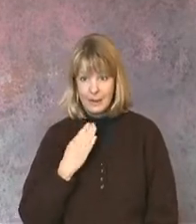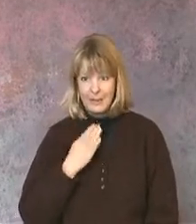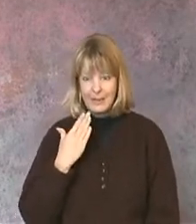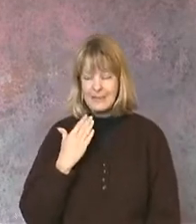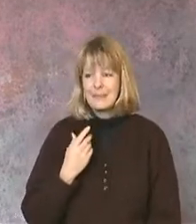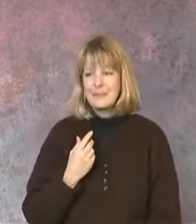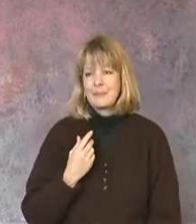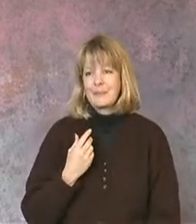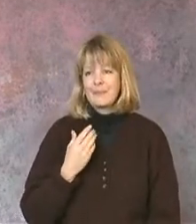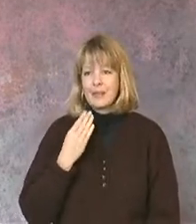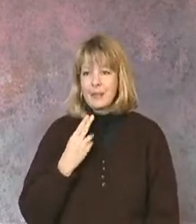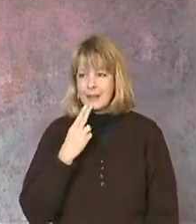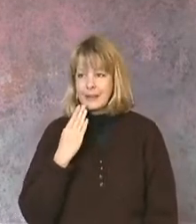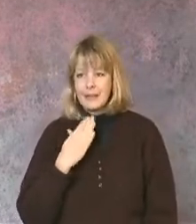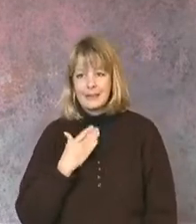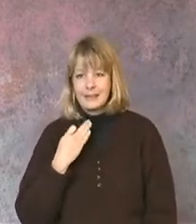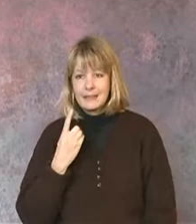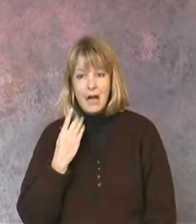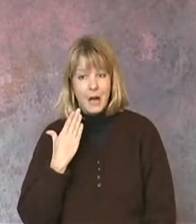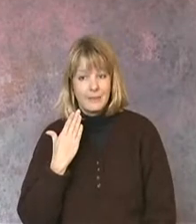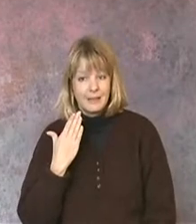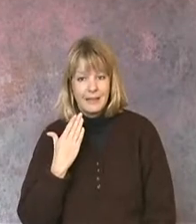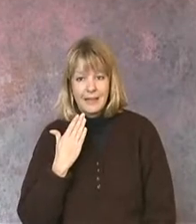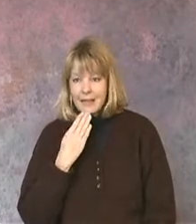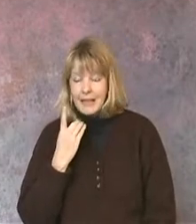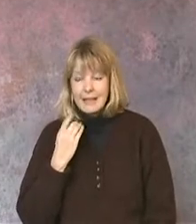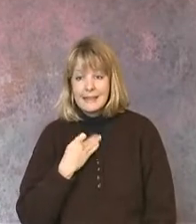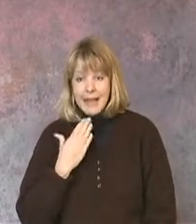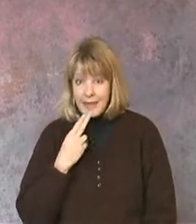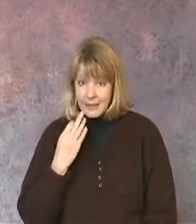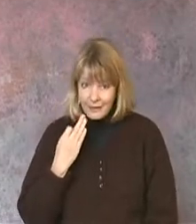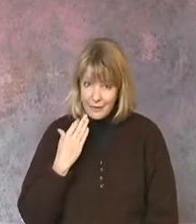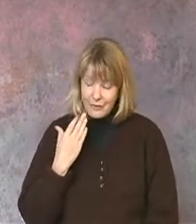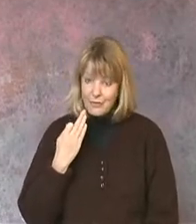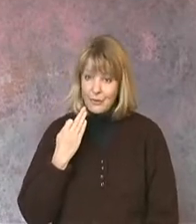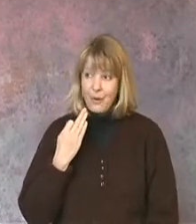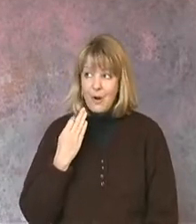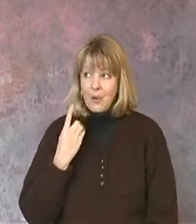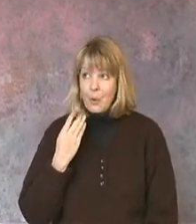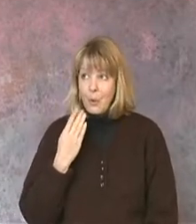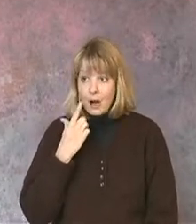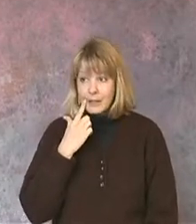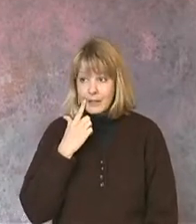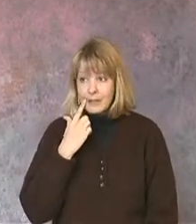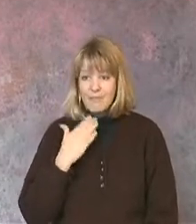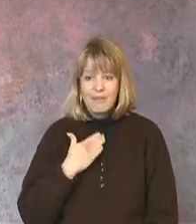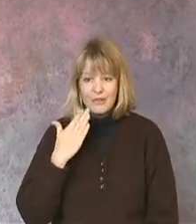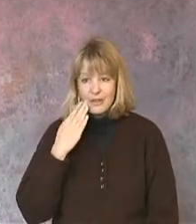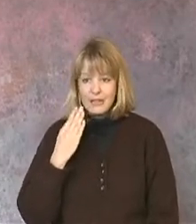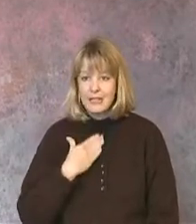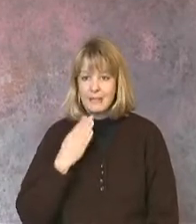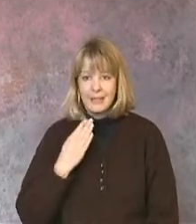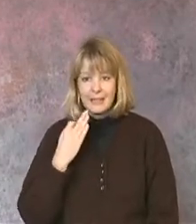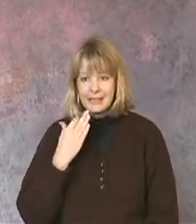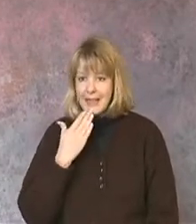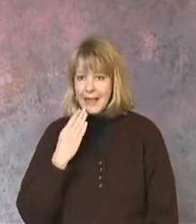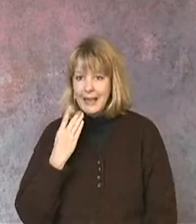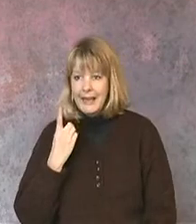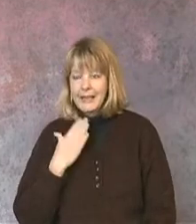bit, but then it stopped and sat there for probably 15 minutes. And it